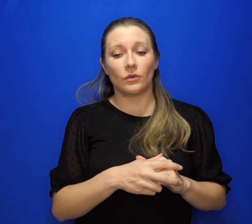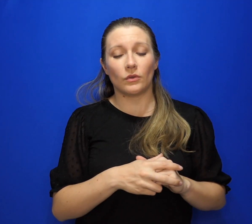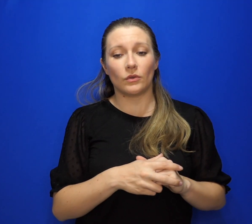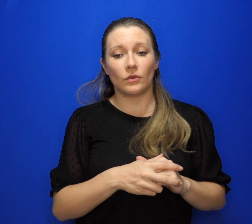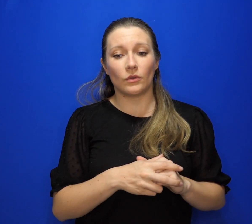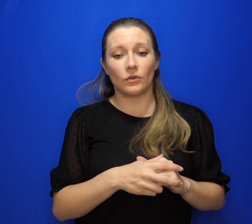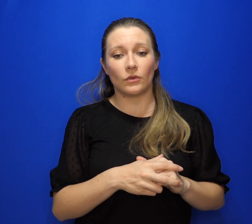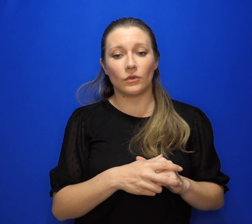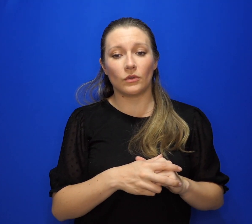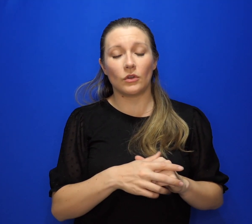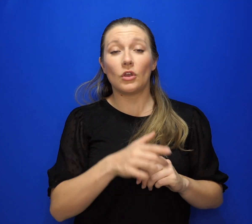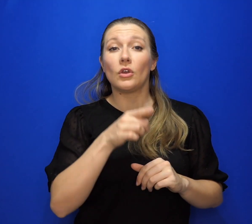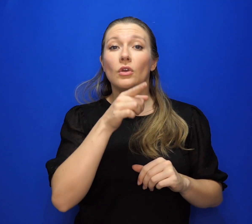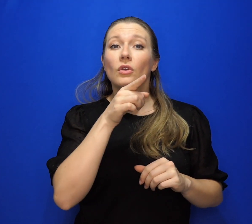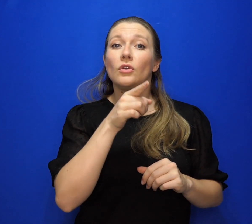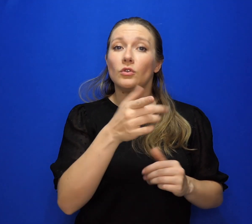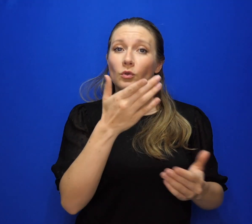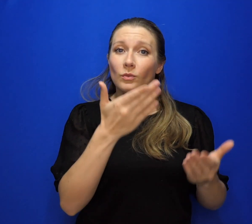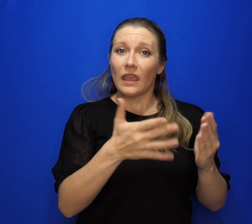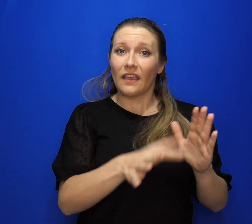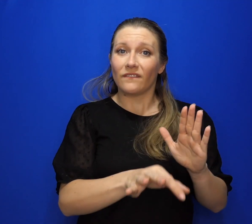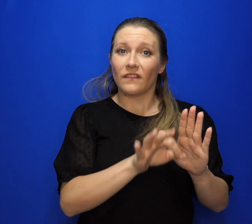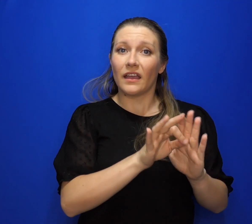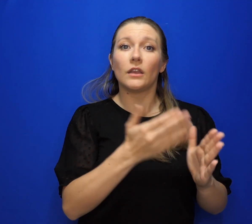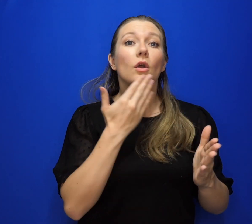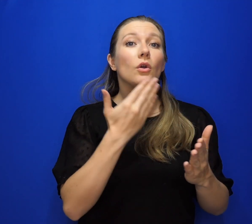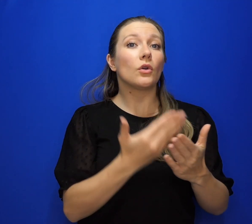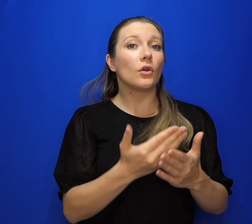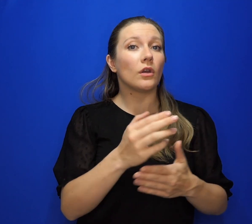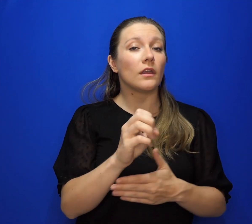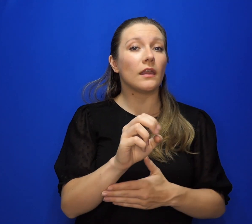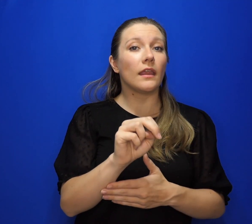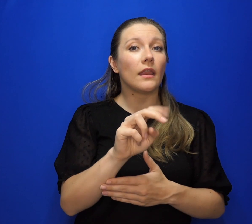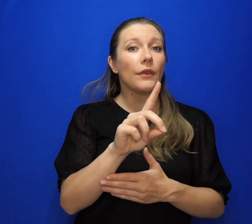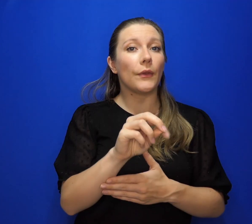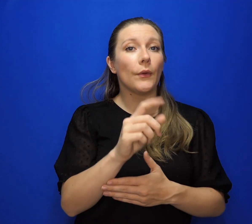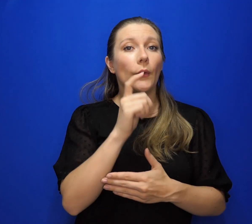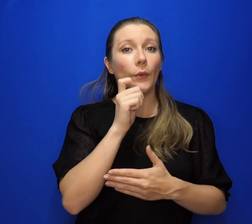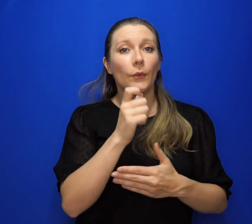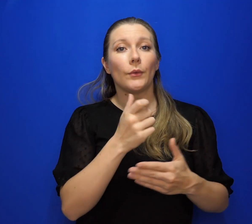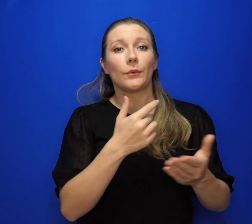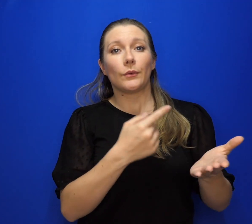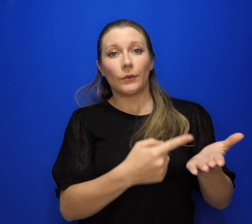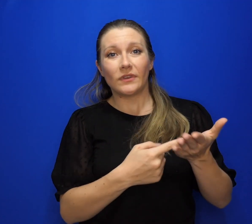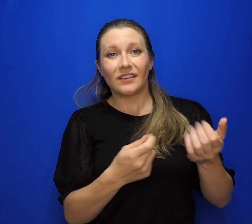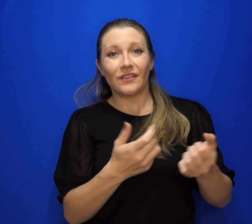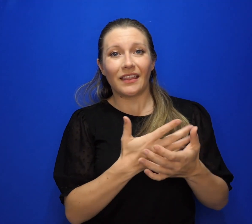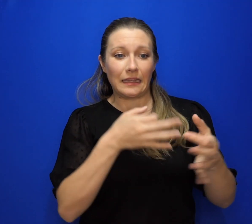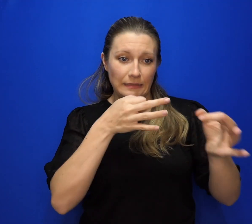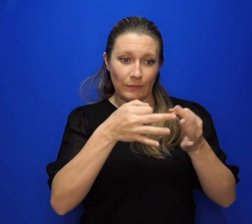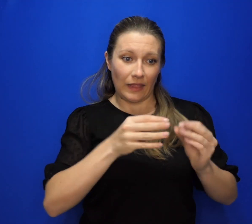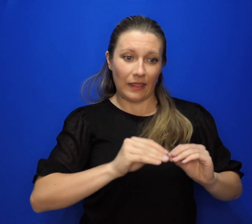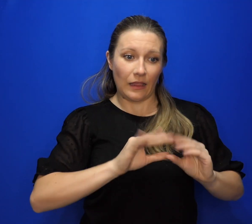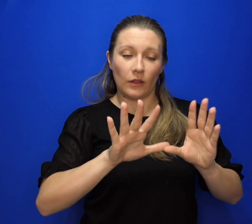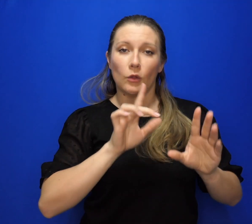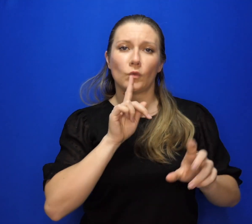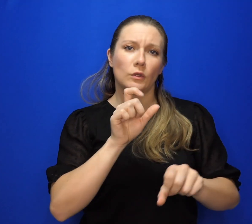through things and does explain things and really does the work kind of collaboratively with you. But I think real